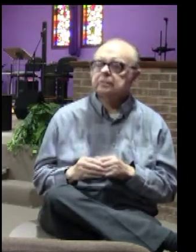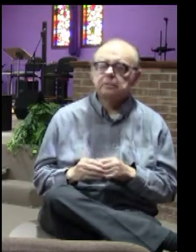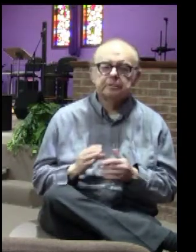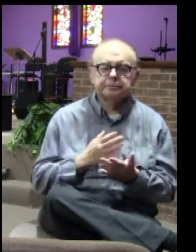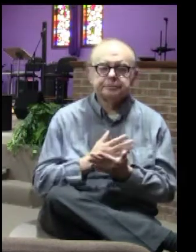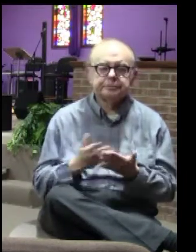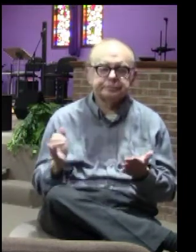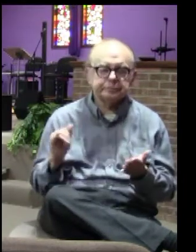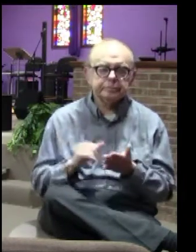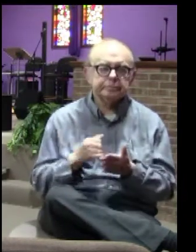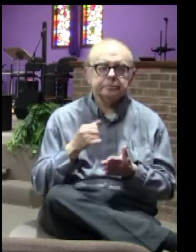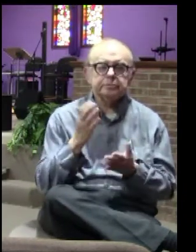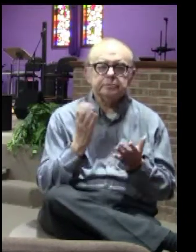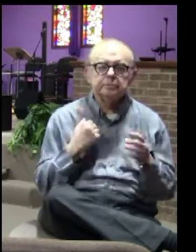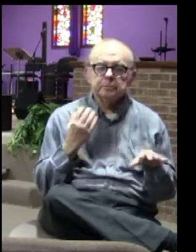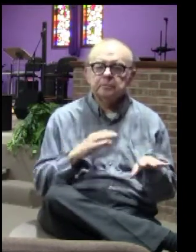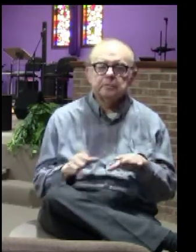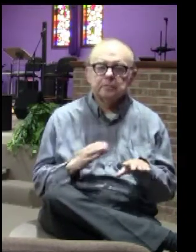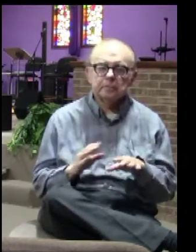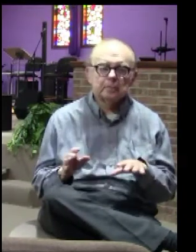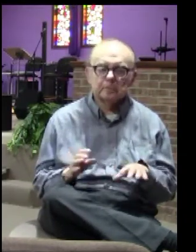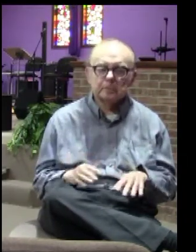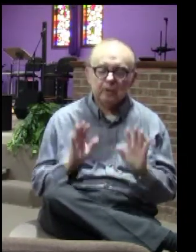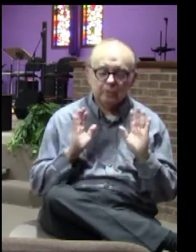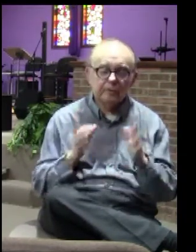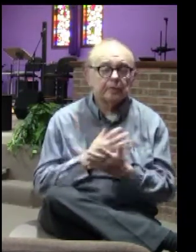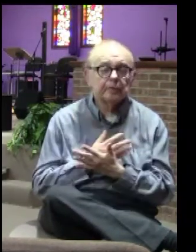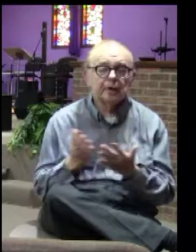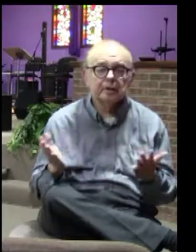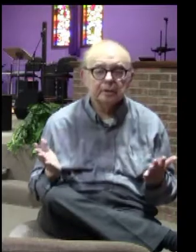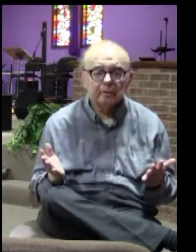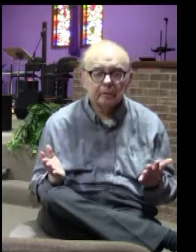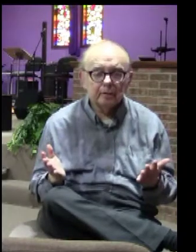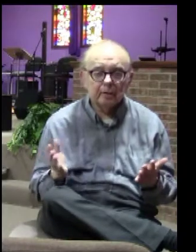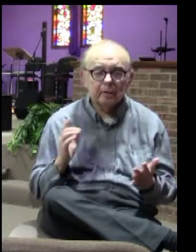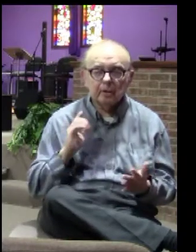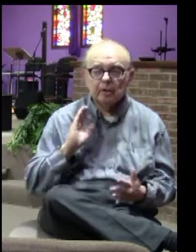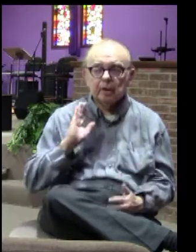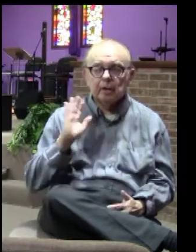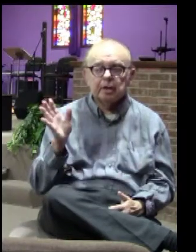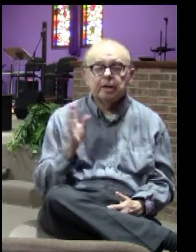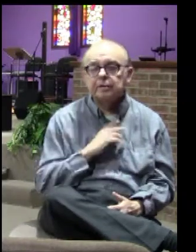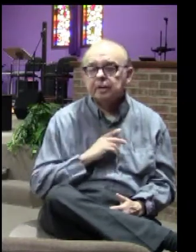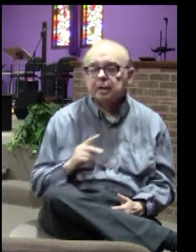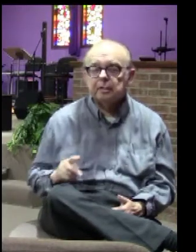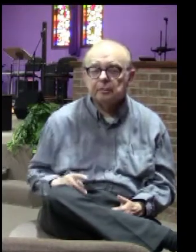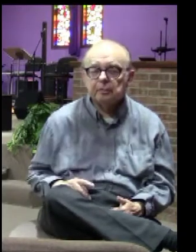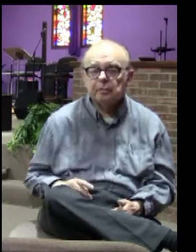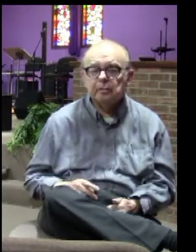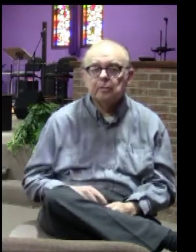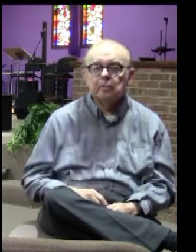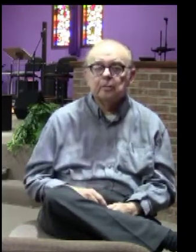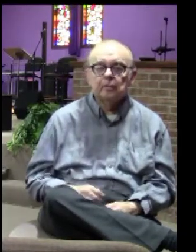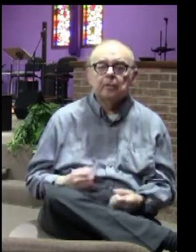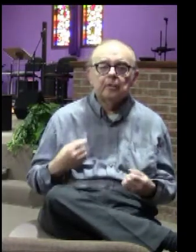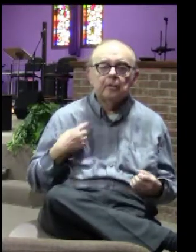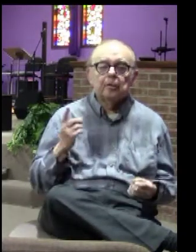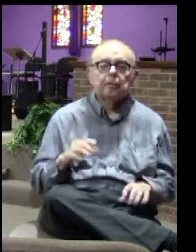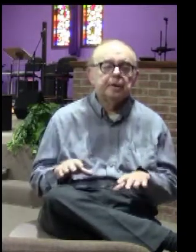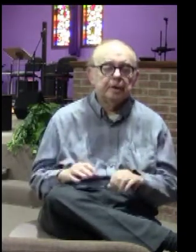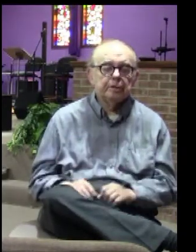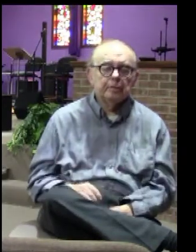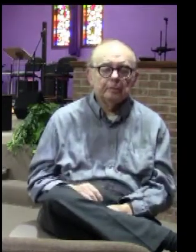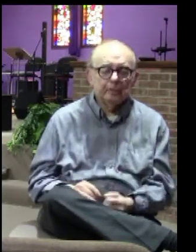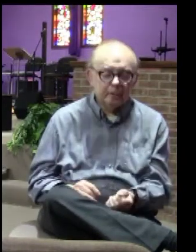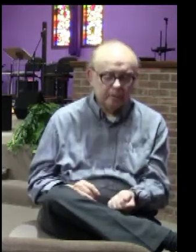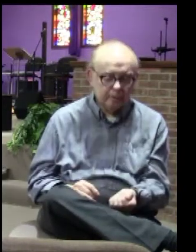in the things that He wants us to do, in those extraordinary things in His kingdom. So what do we need to